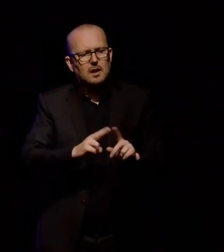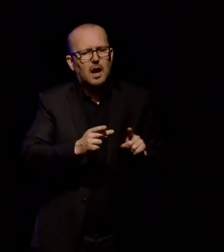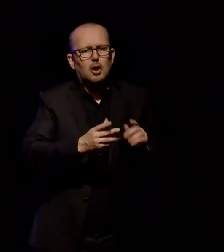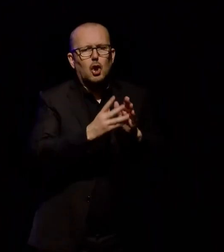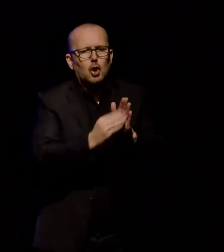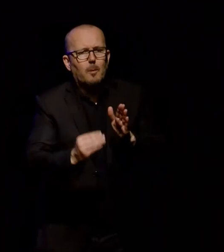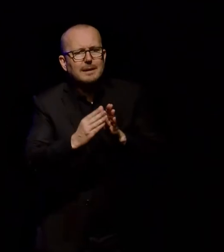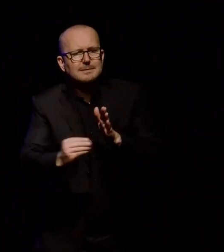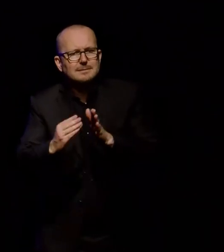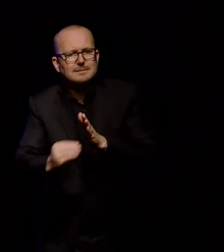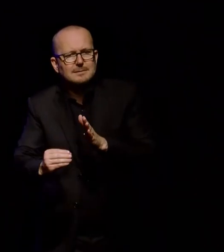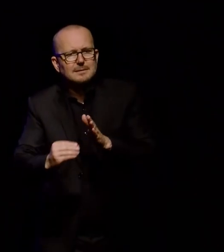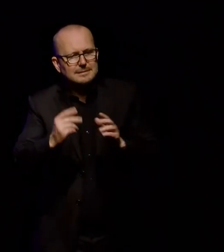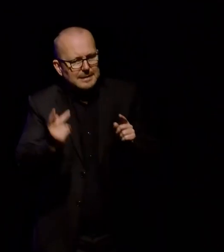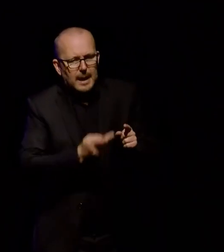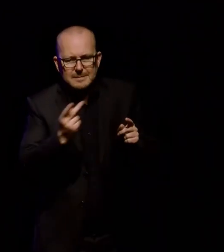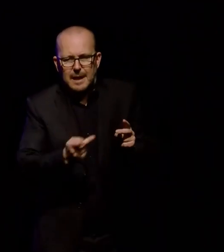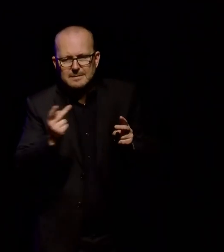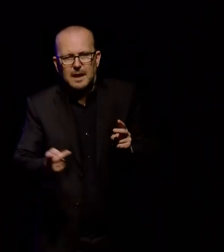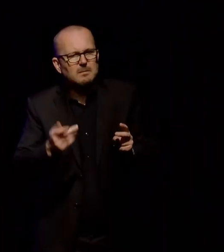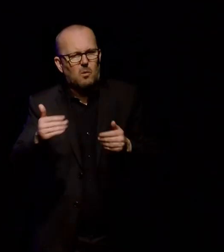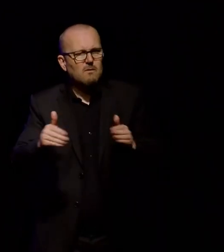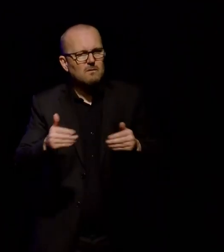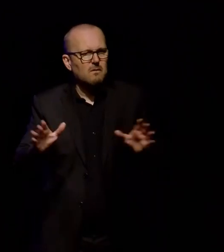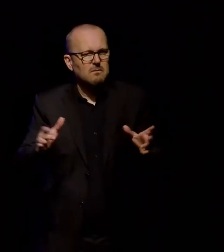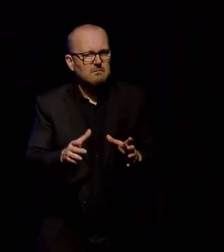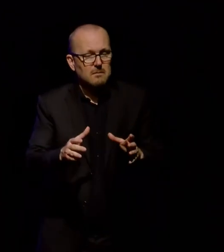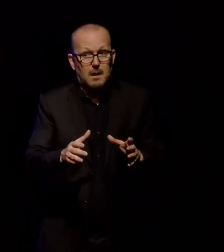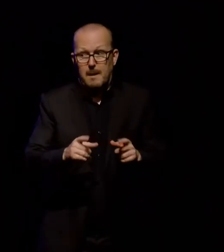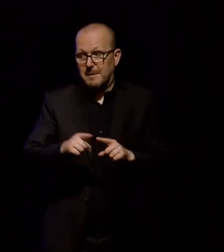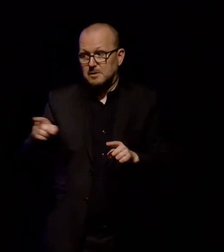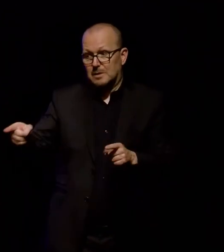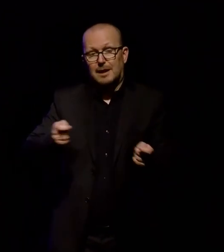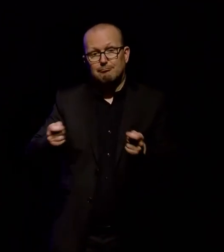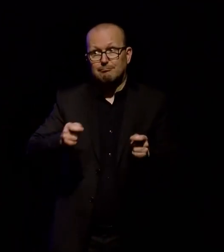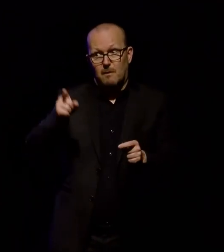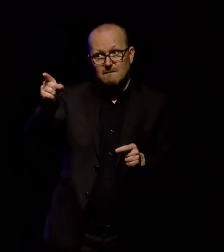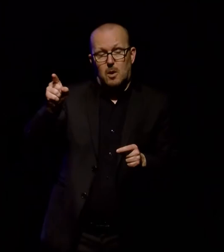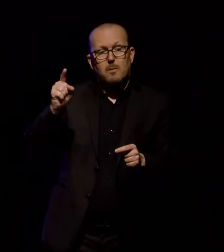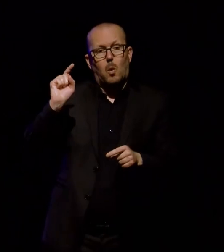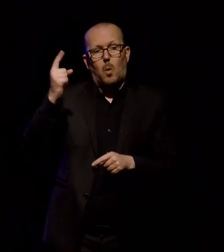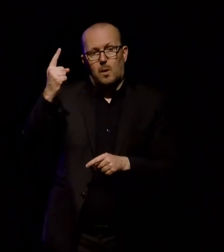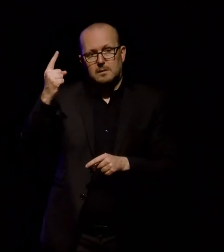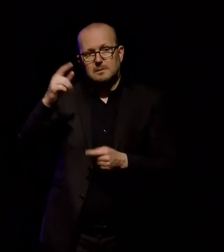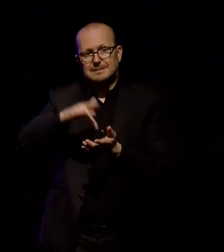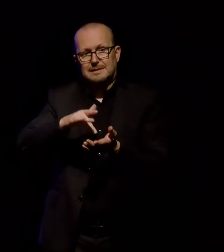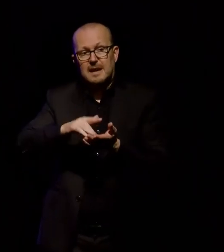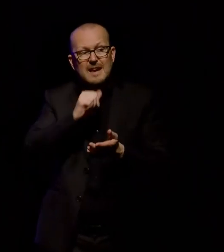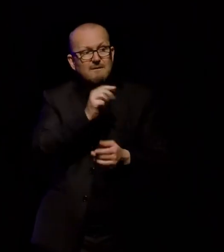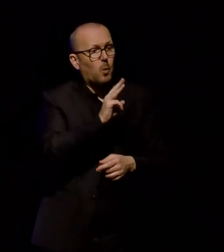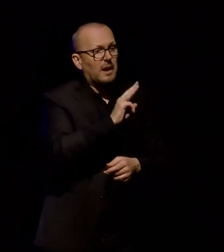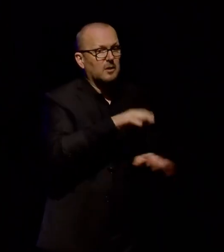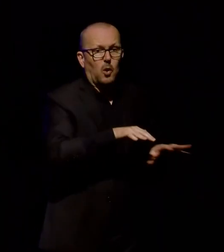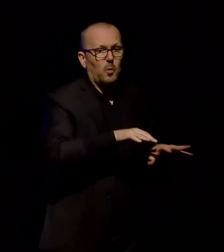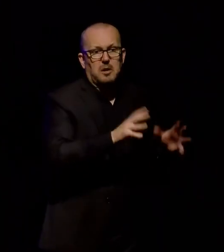fourth copies. And we can operate our storage platform from our Auckland data center if the Wellington primary data center was lost due to